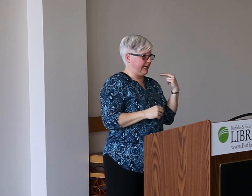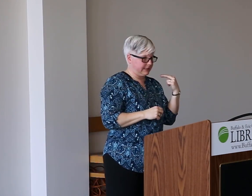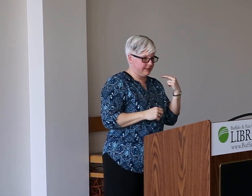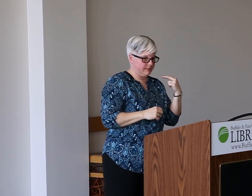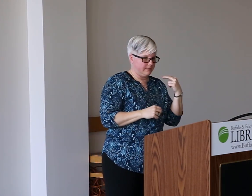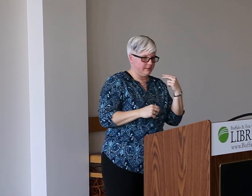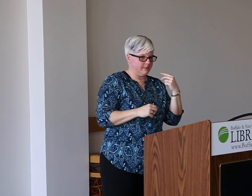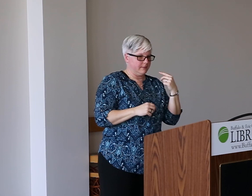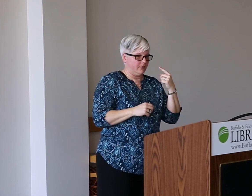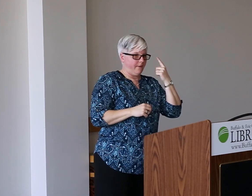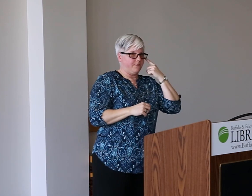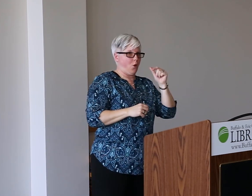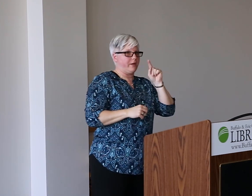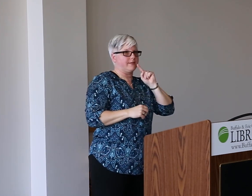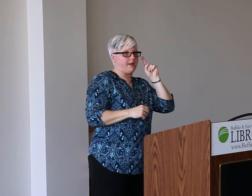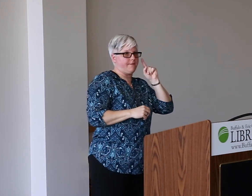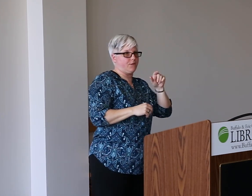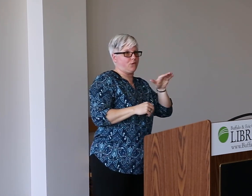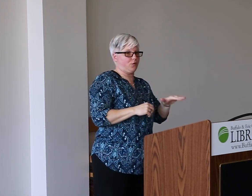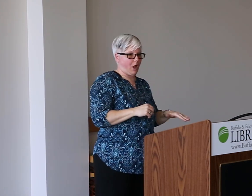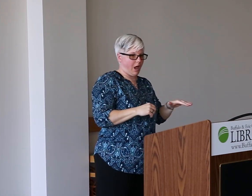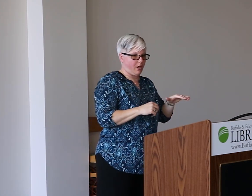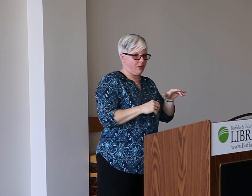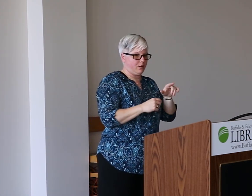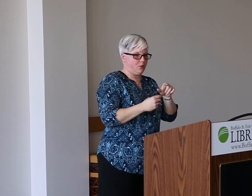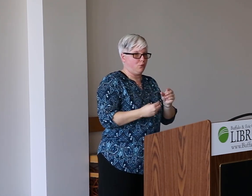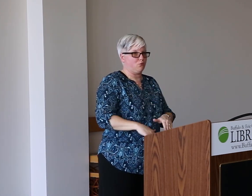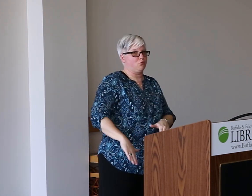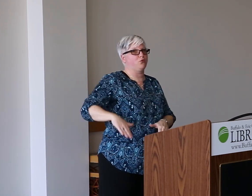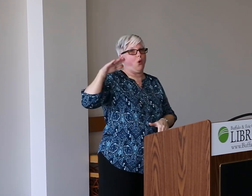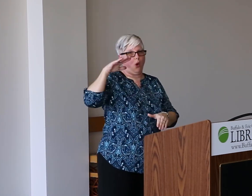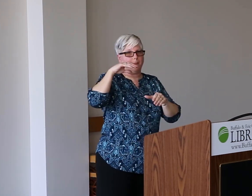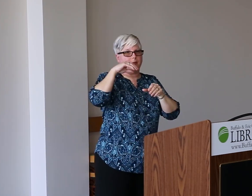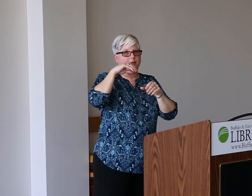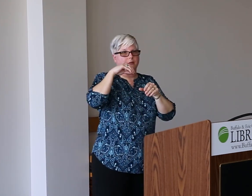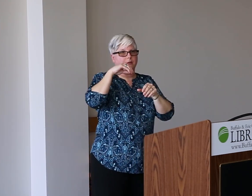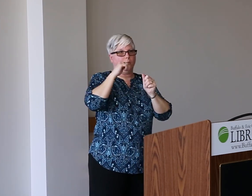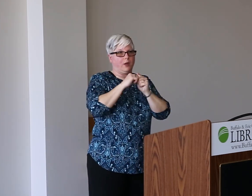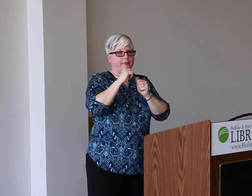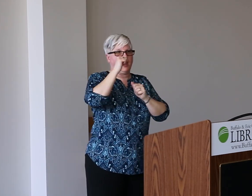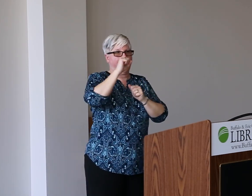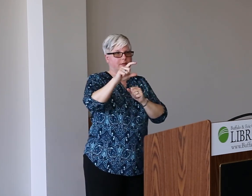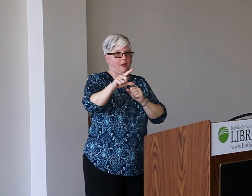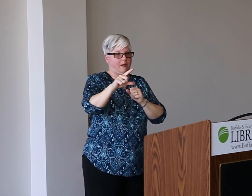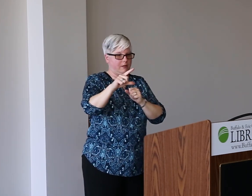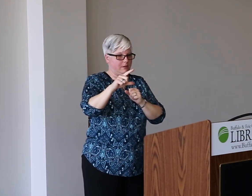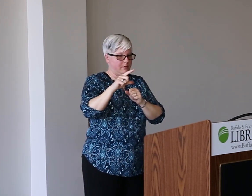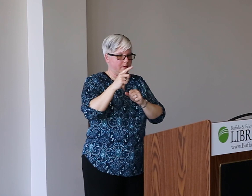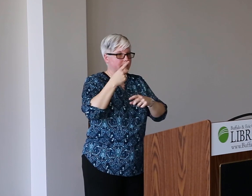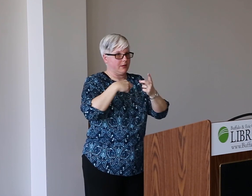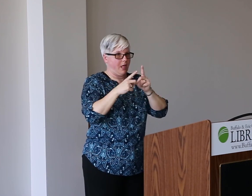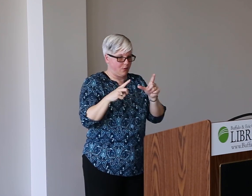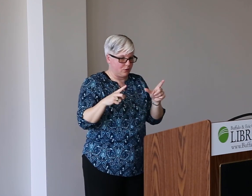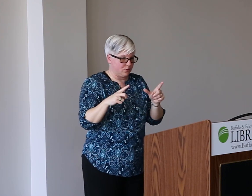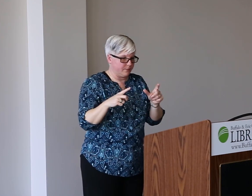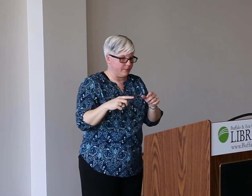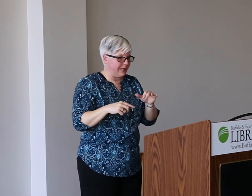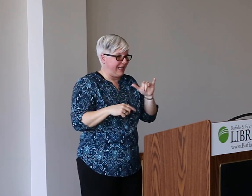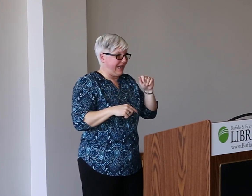It's not a risk for a deaf child to grow up with ASL, sign